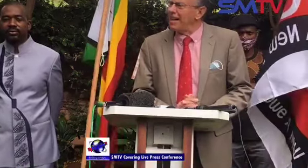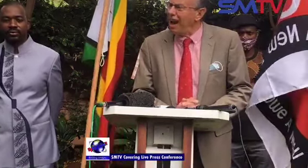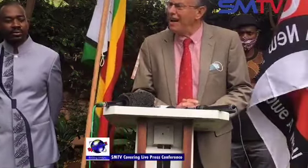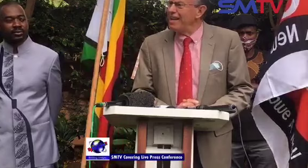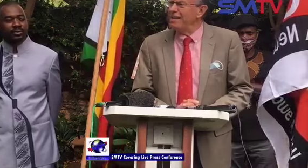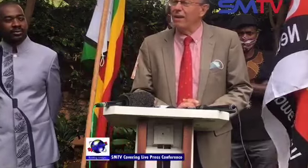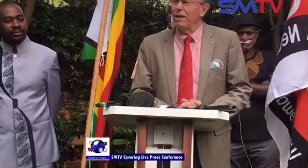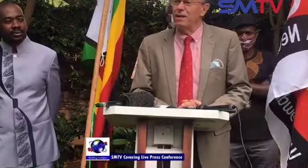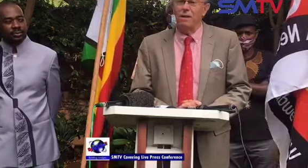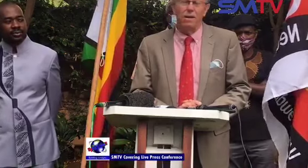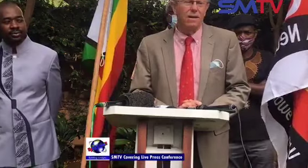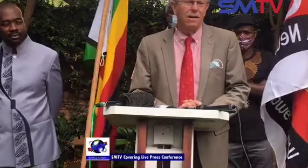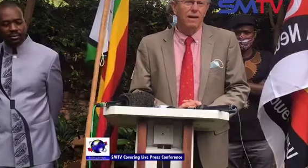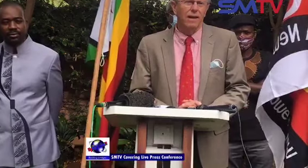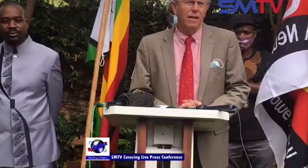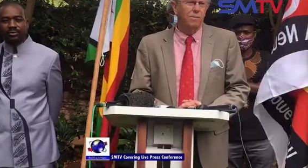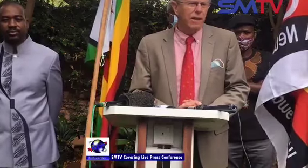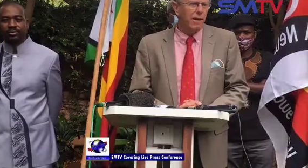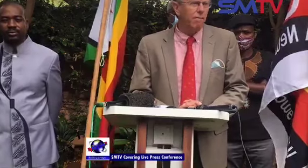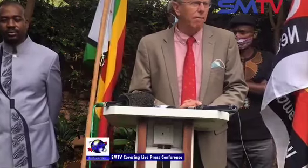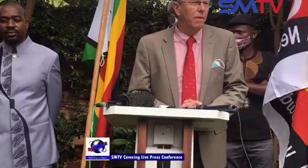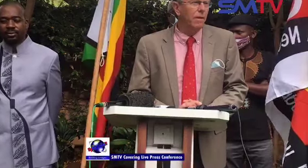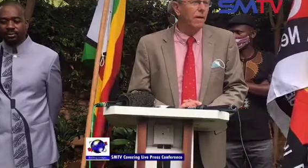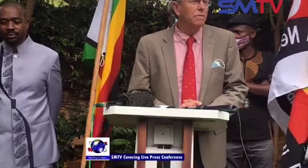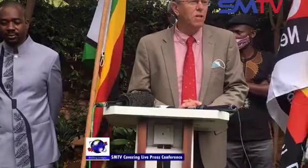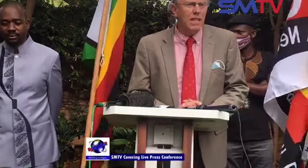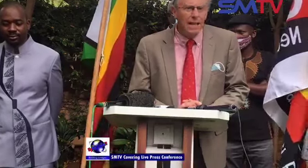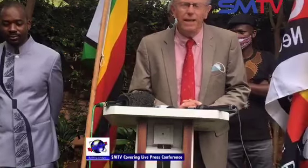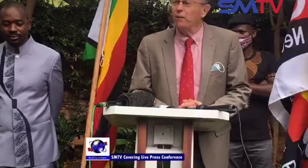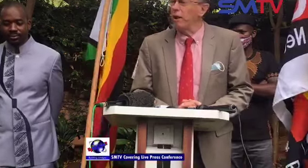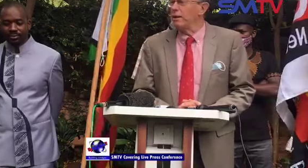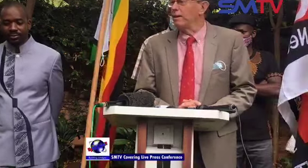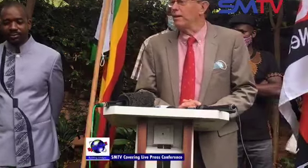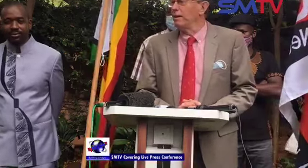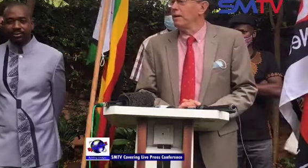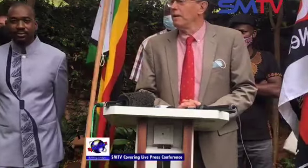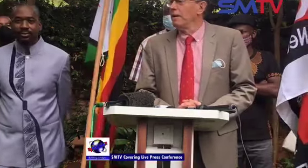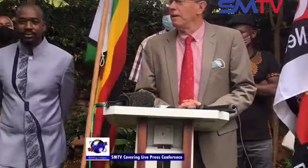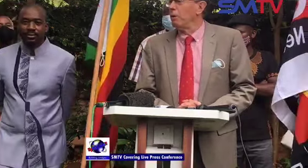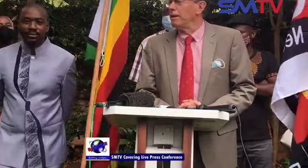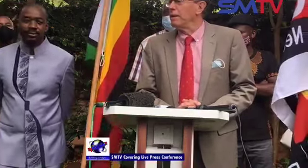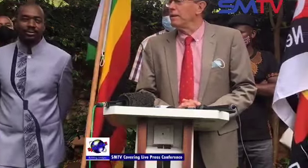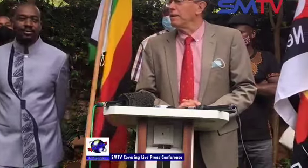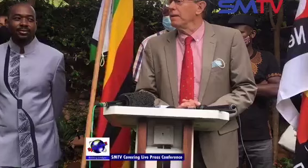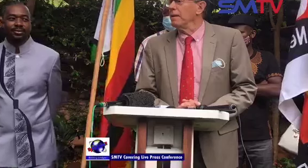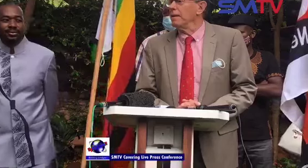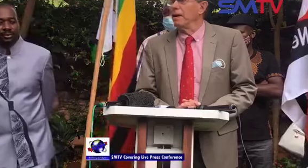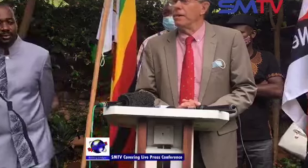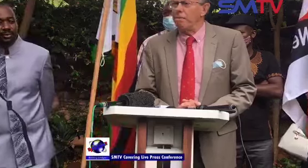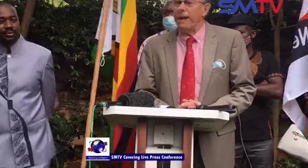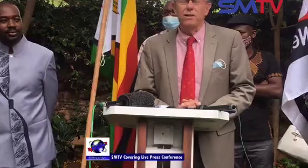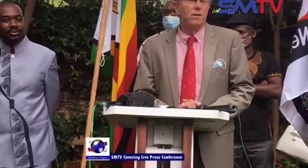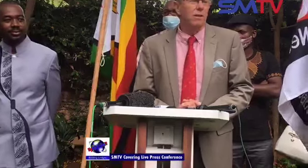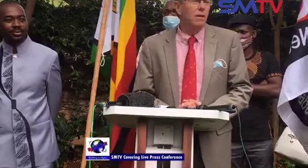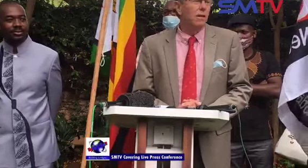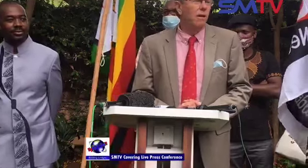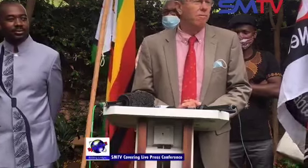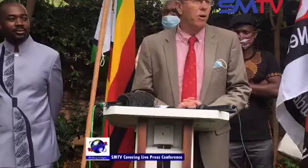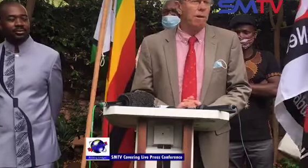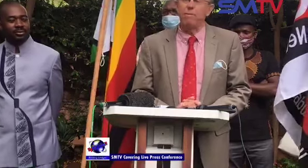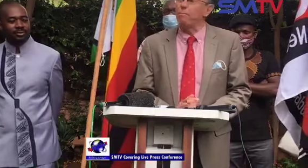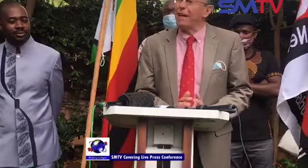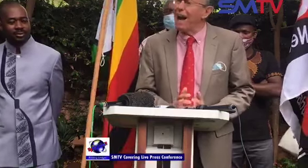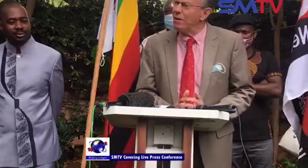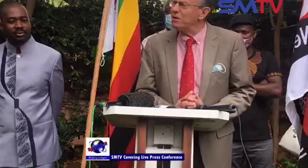a tiny oligarch has become obscenely wealthy on the backs of